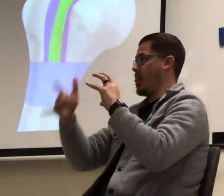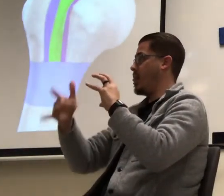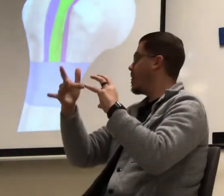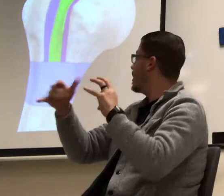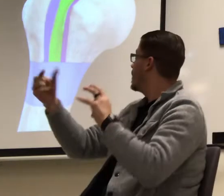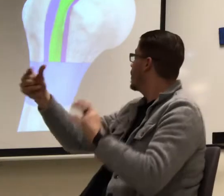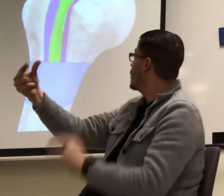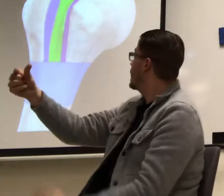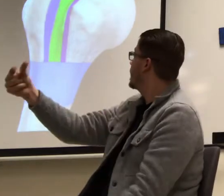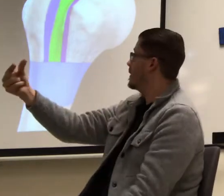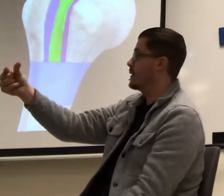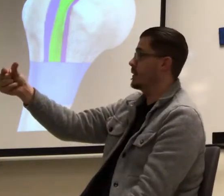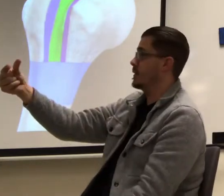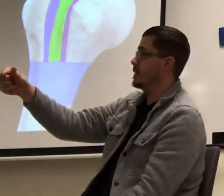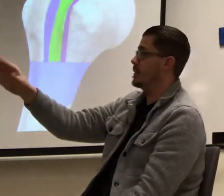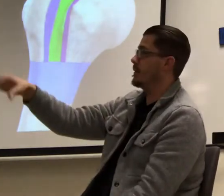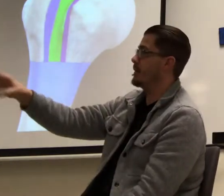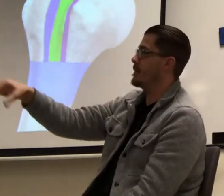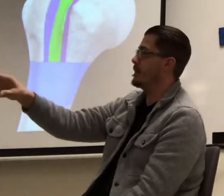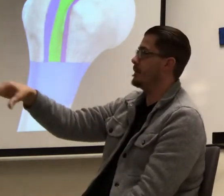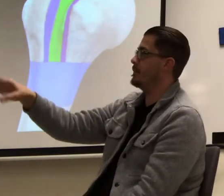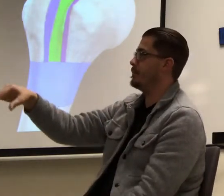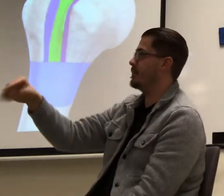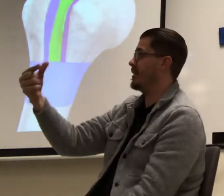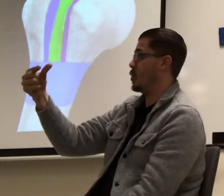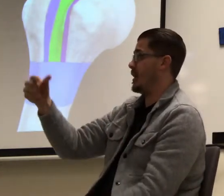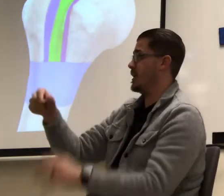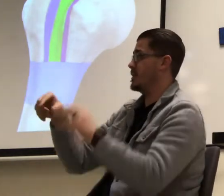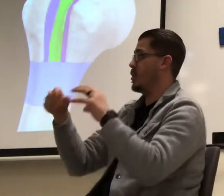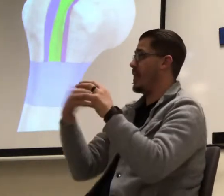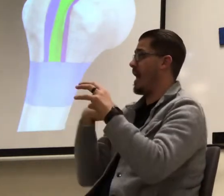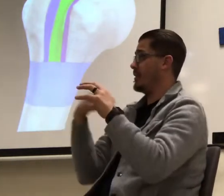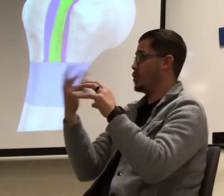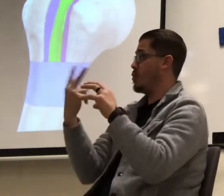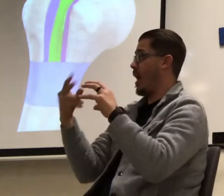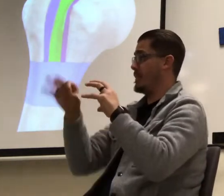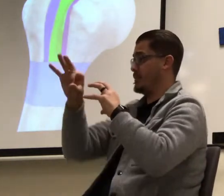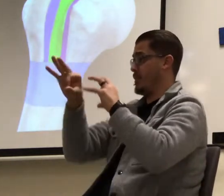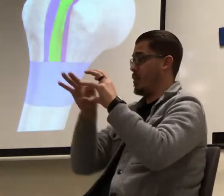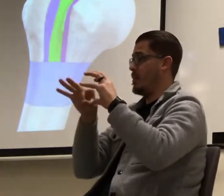in green is, I call it the intertubercular groove.